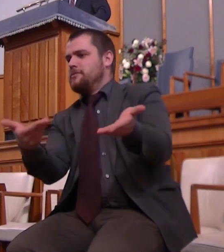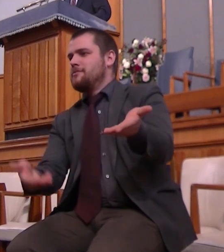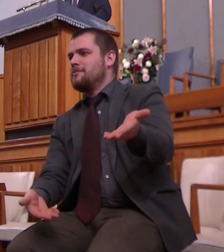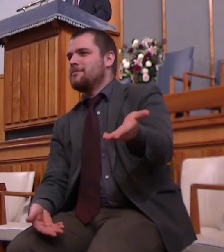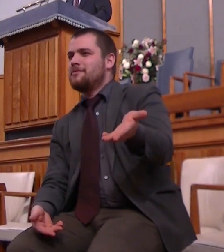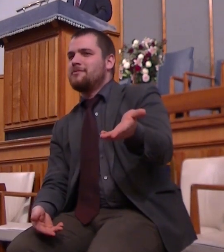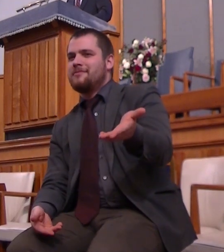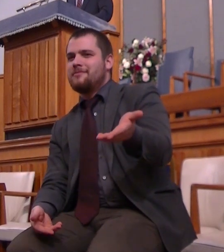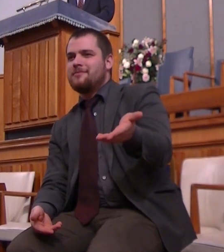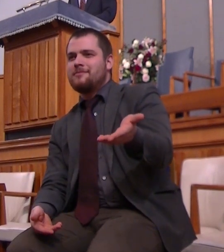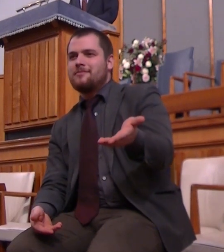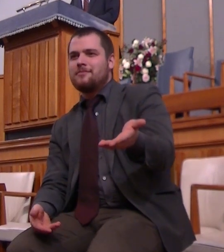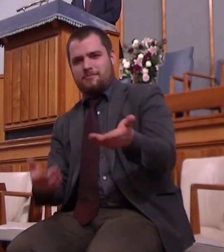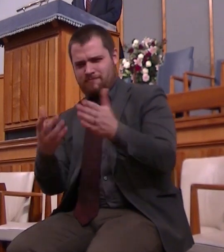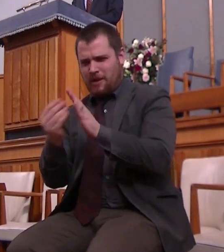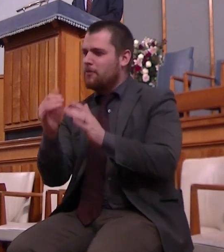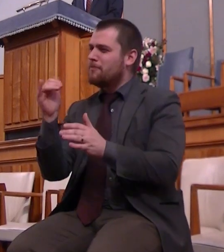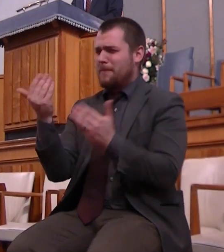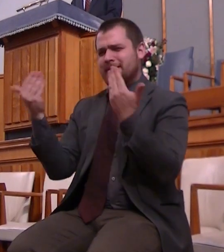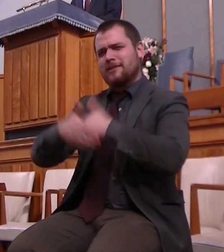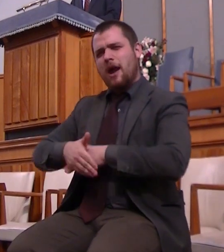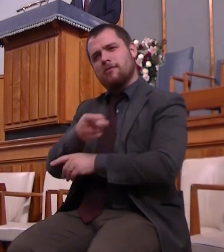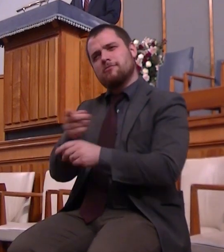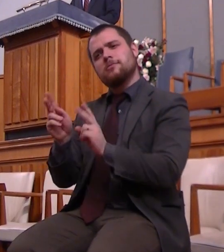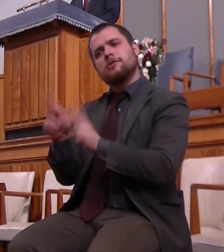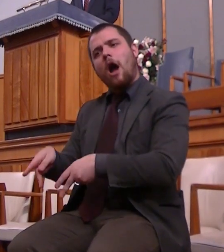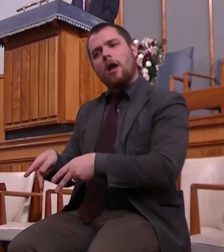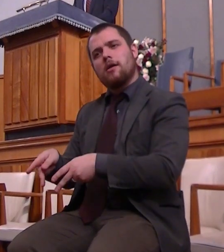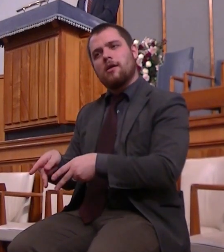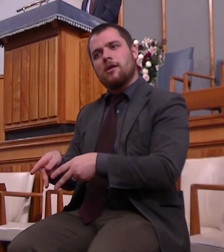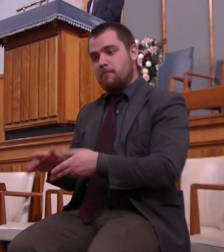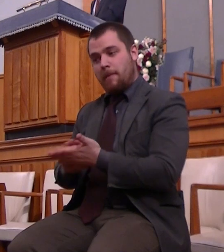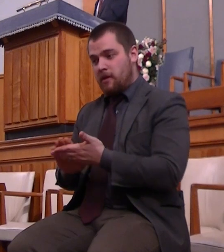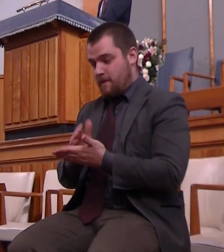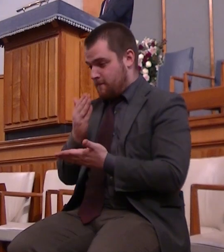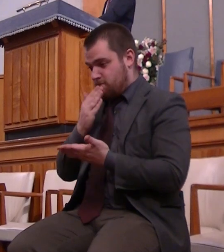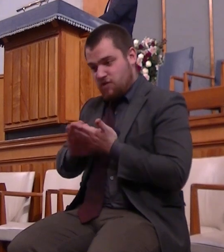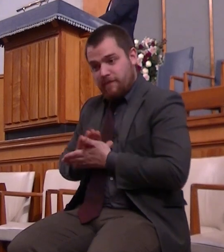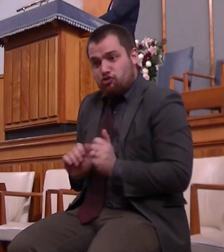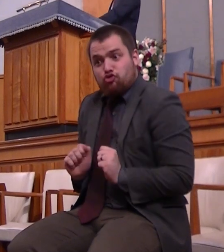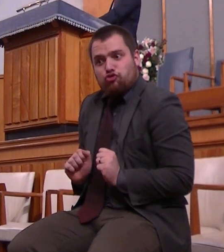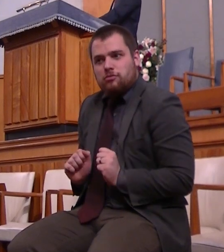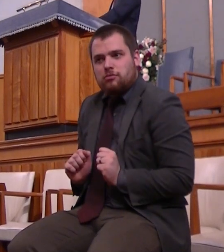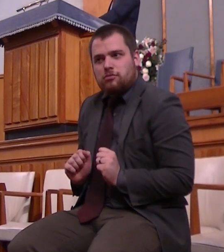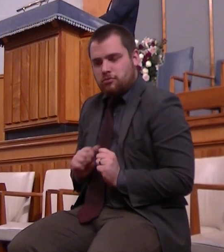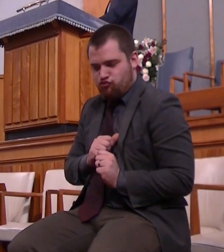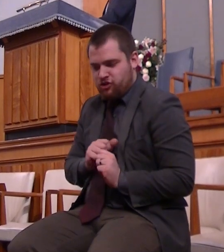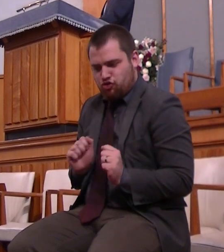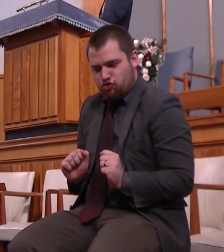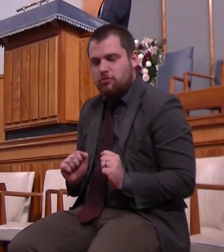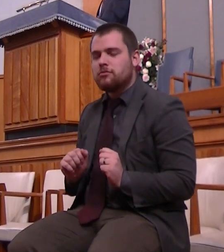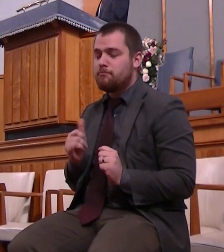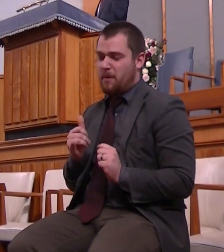against God, and you were to go before him in judgment, and let us suppose you said to him, which of course you wouldn't, you'd